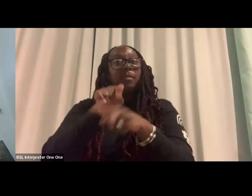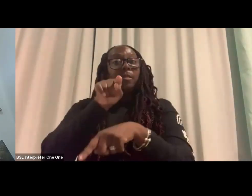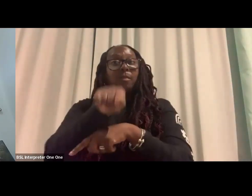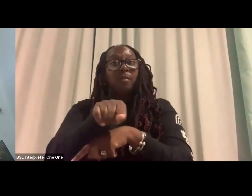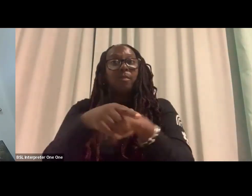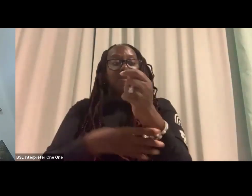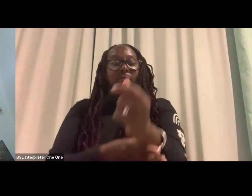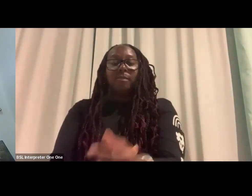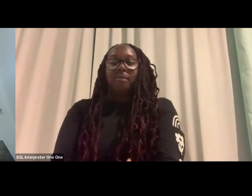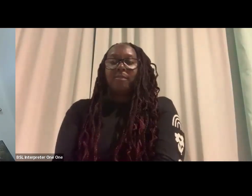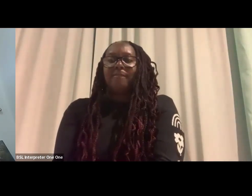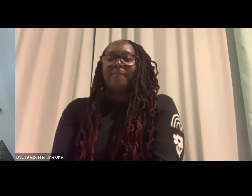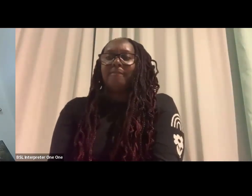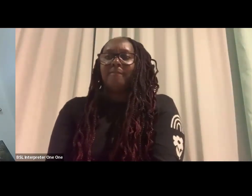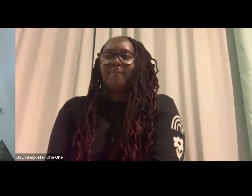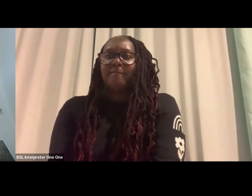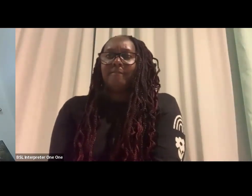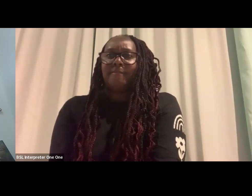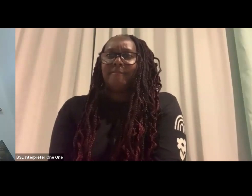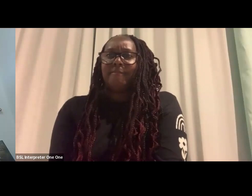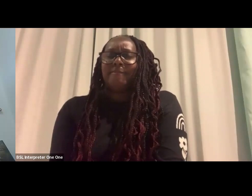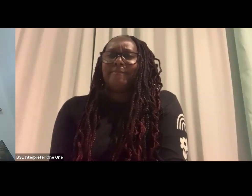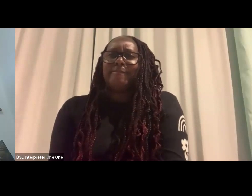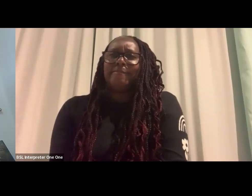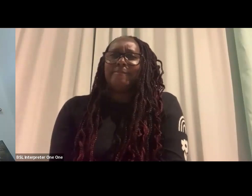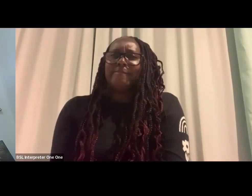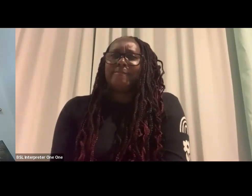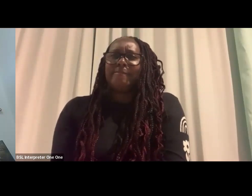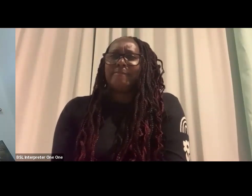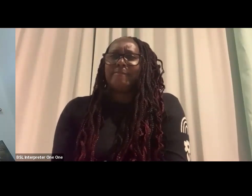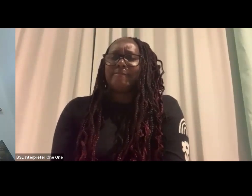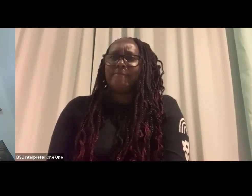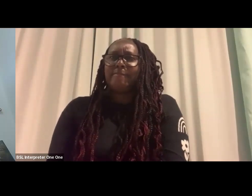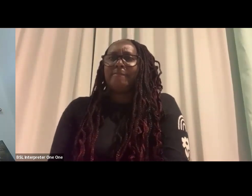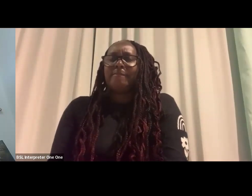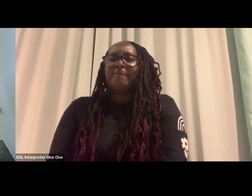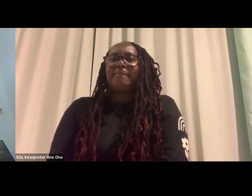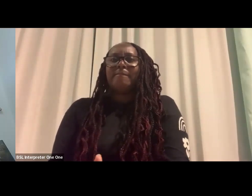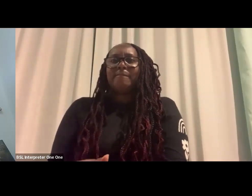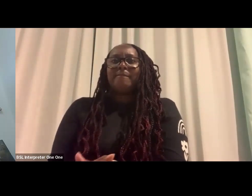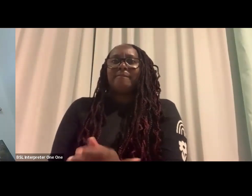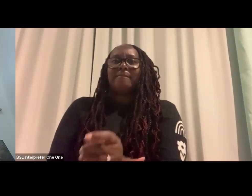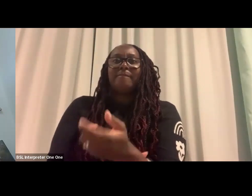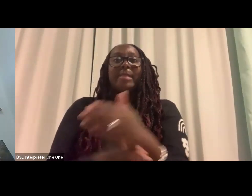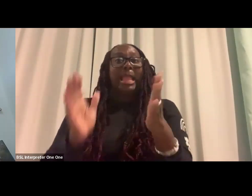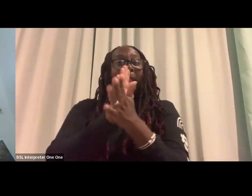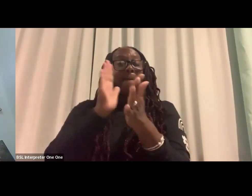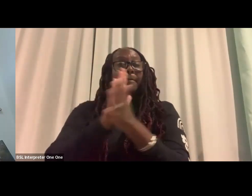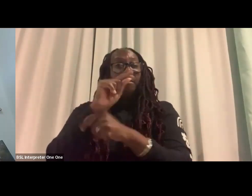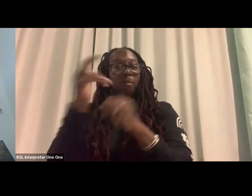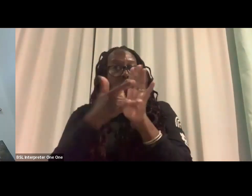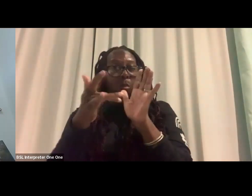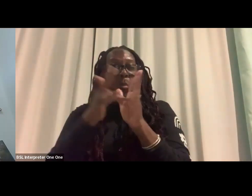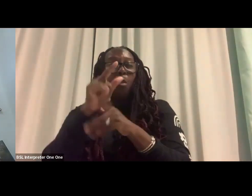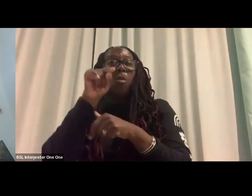a short story, and he pronounced that gross national happiness is more important than gross domestic product, with